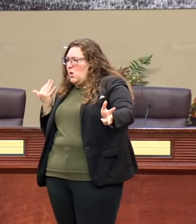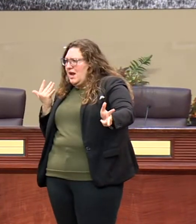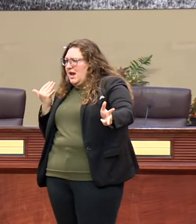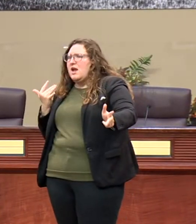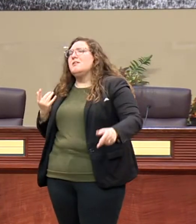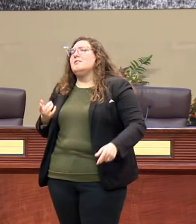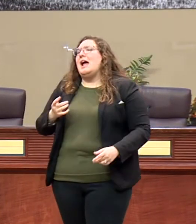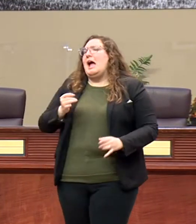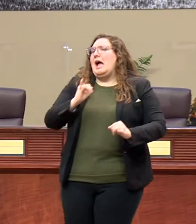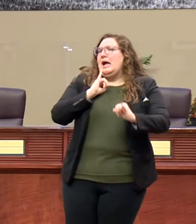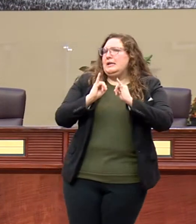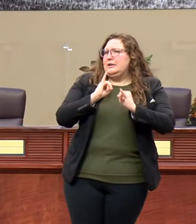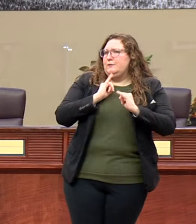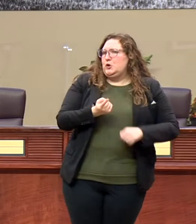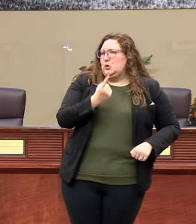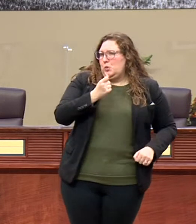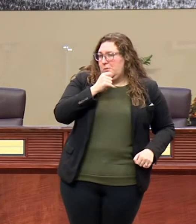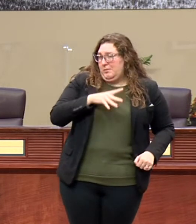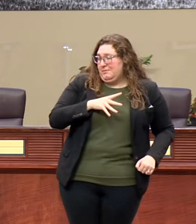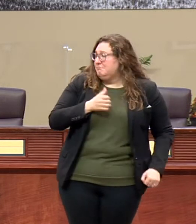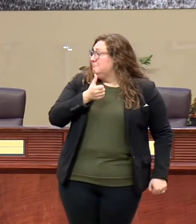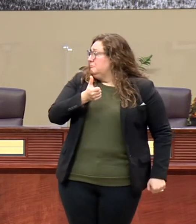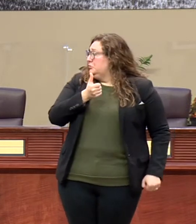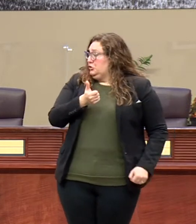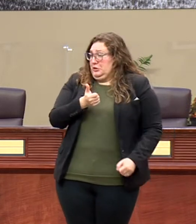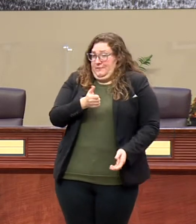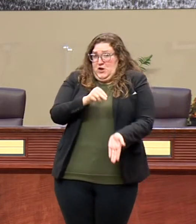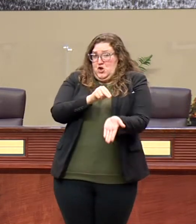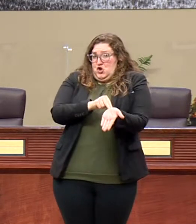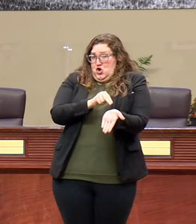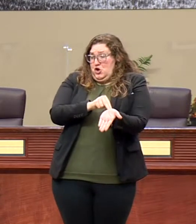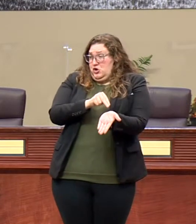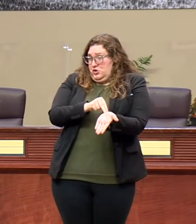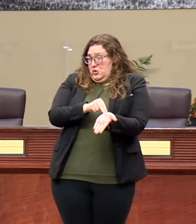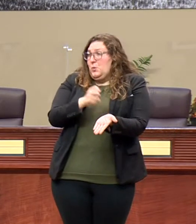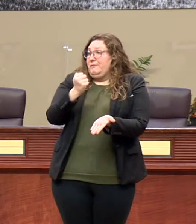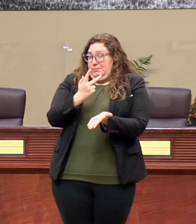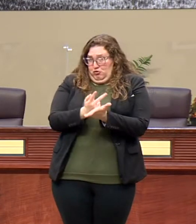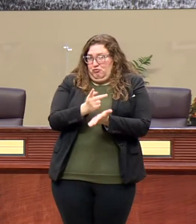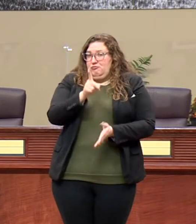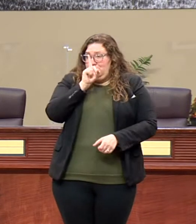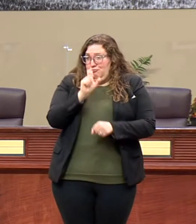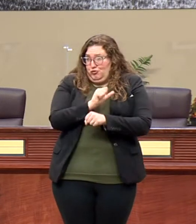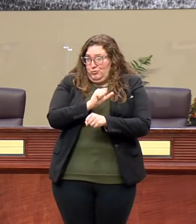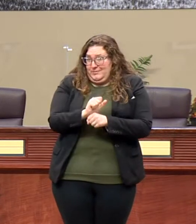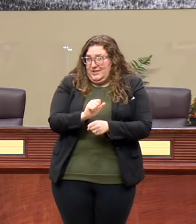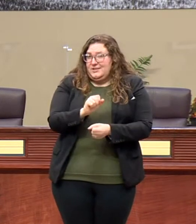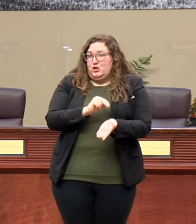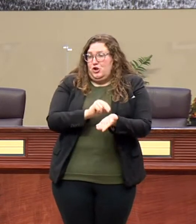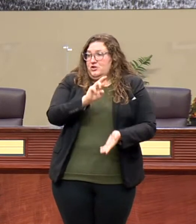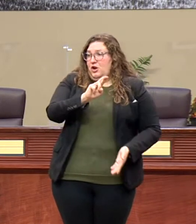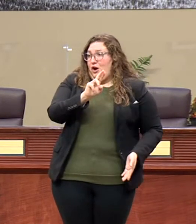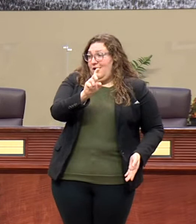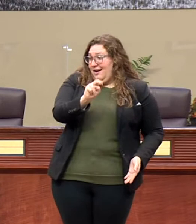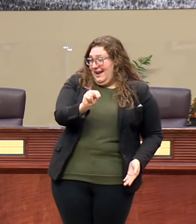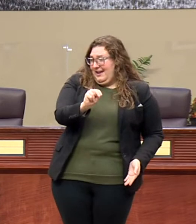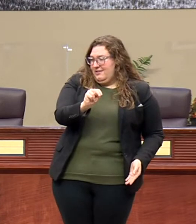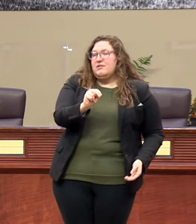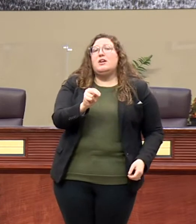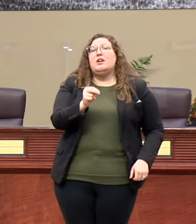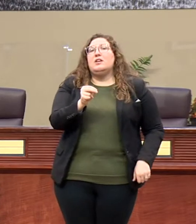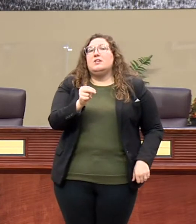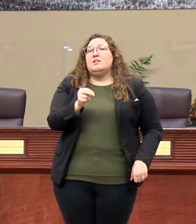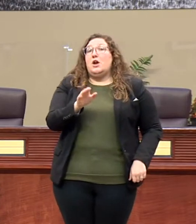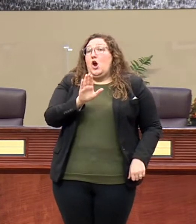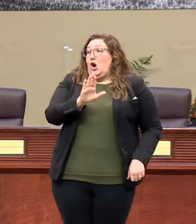approach to helping her community. She's a registered nurse. We've verified that. And she has a CLIA waiver. But she is performing COVID testing from her